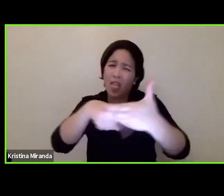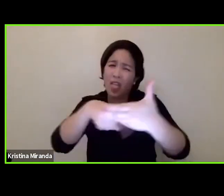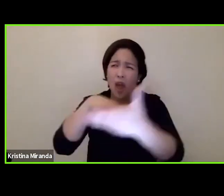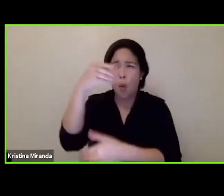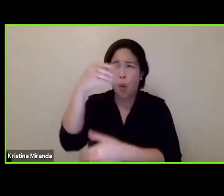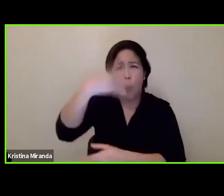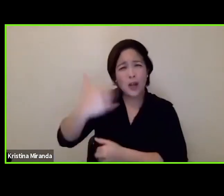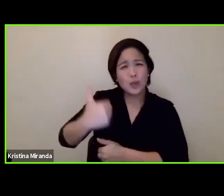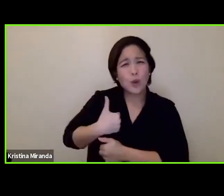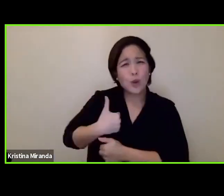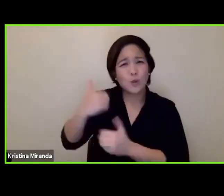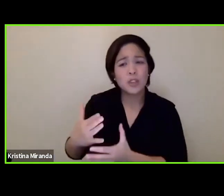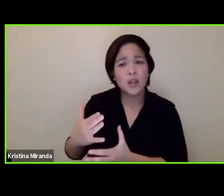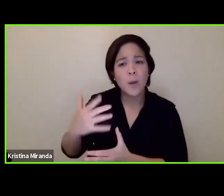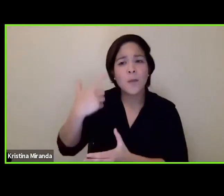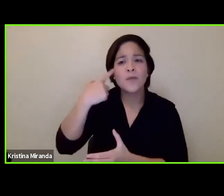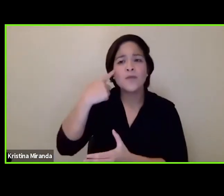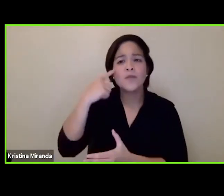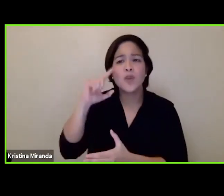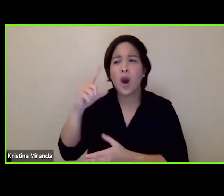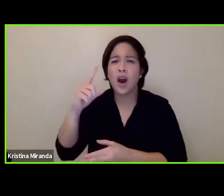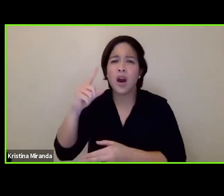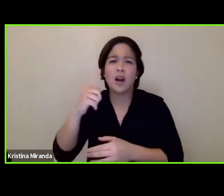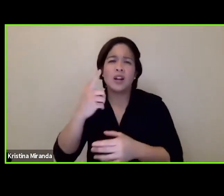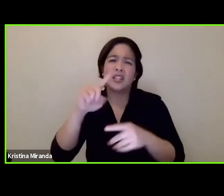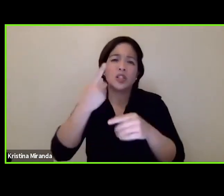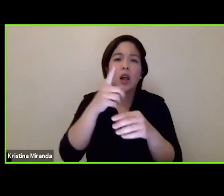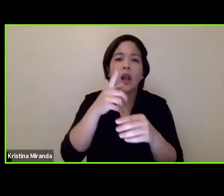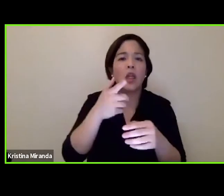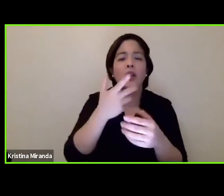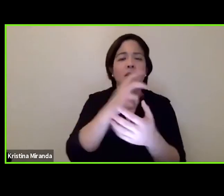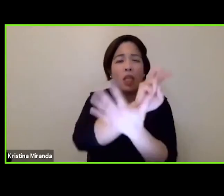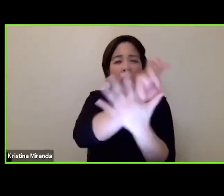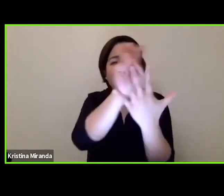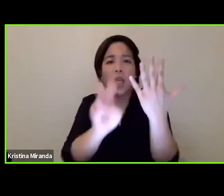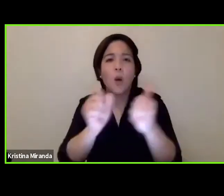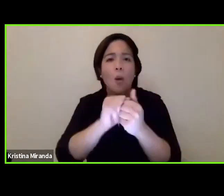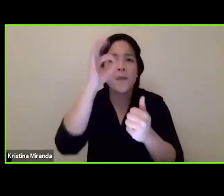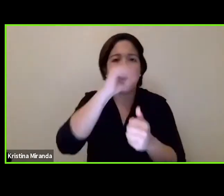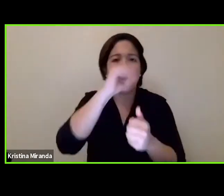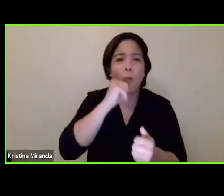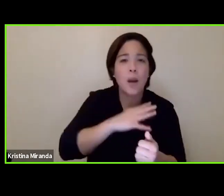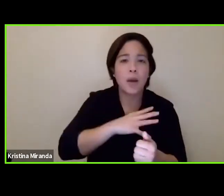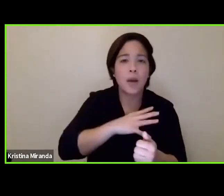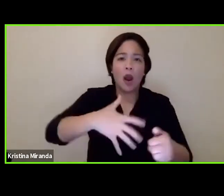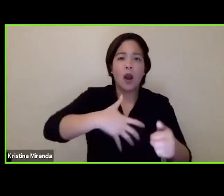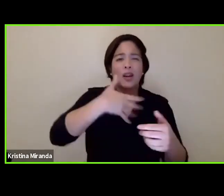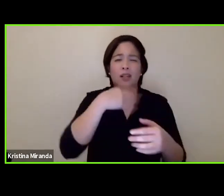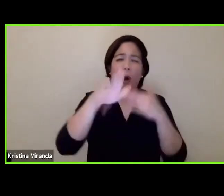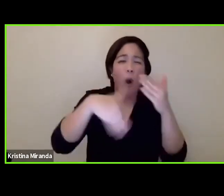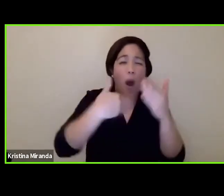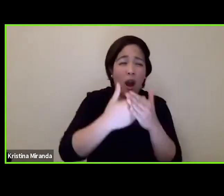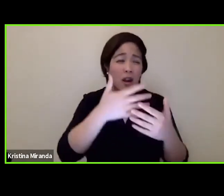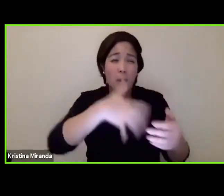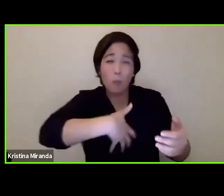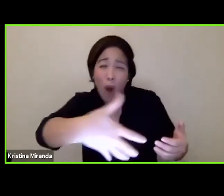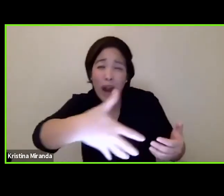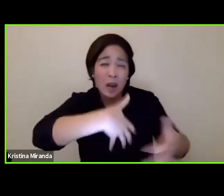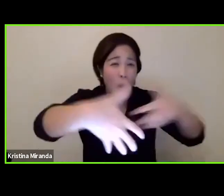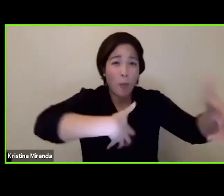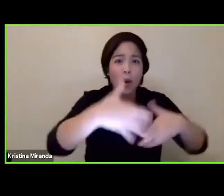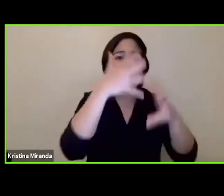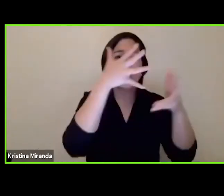soldiers for running through Filipino women, impregnating them and leaving the babies, leaving the women and the children to grow up in